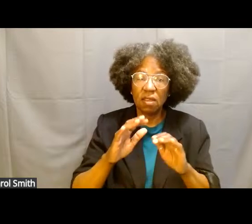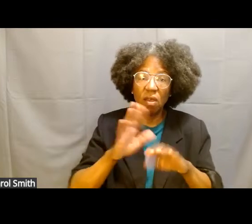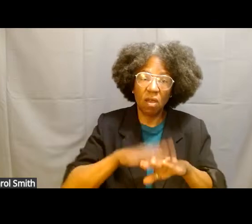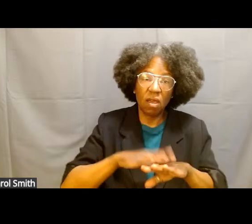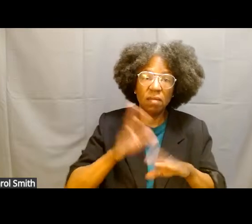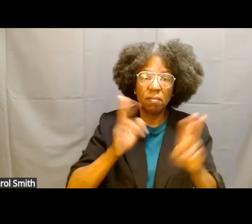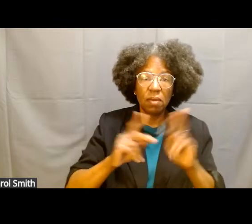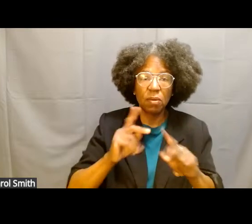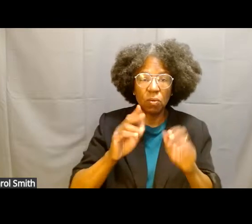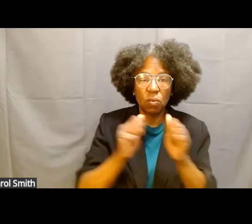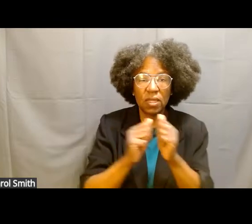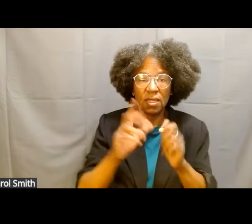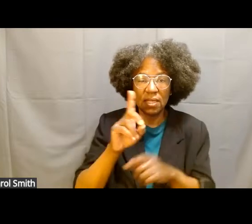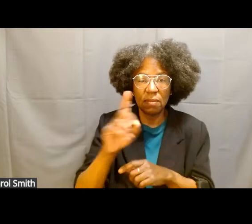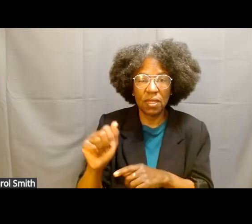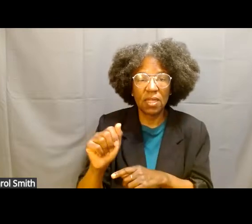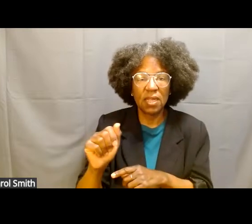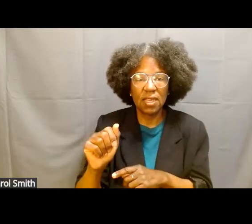community.